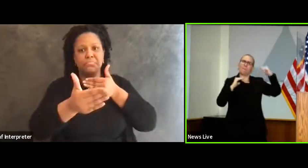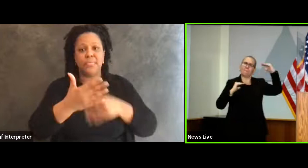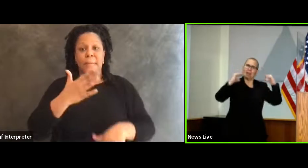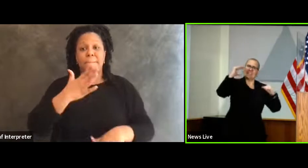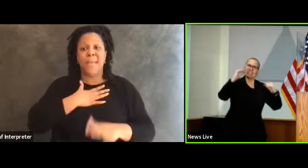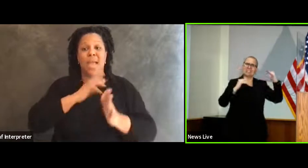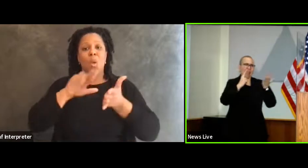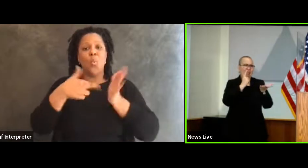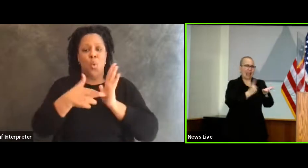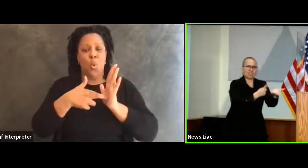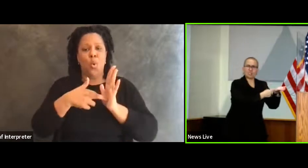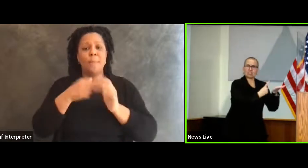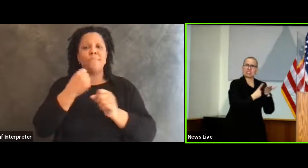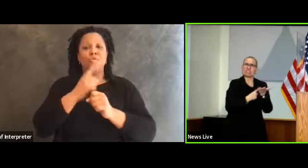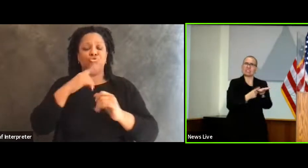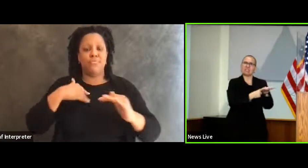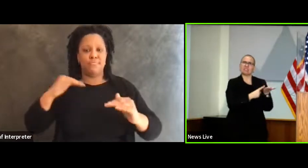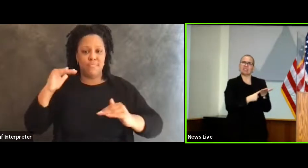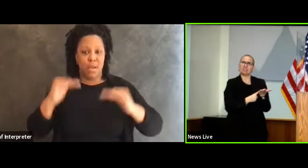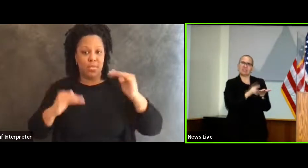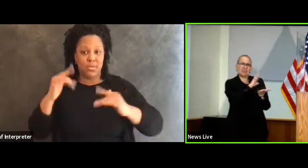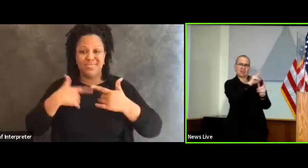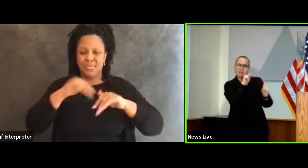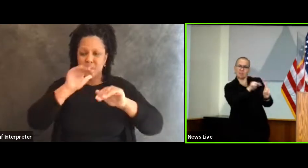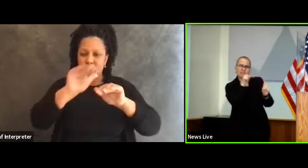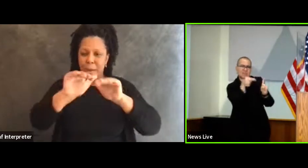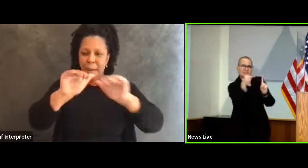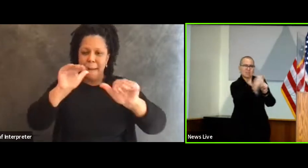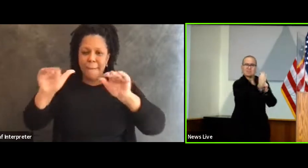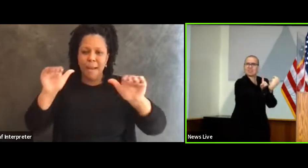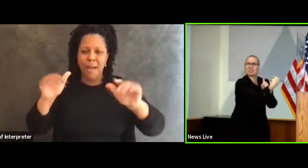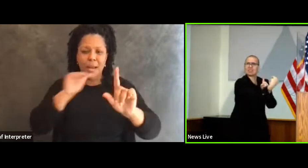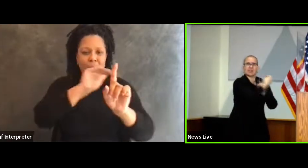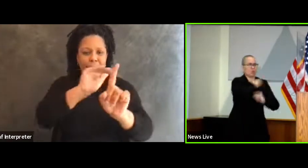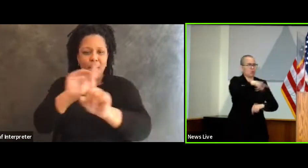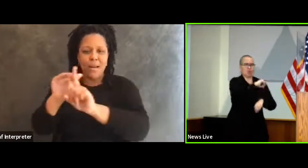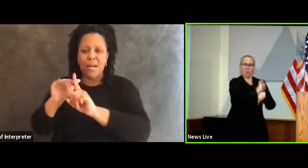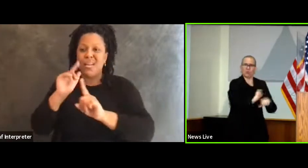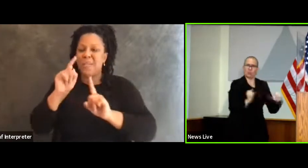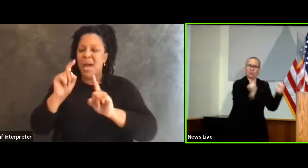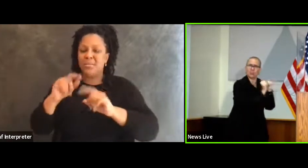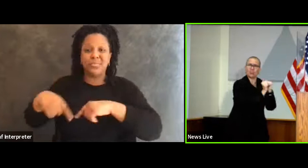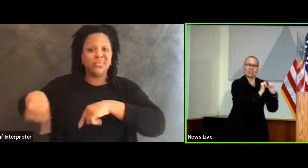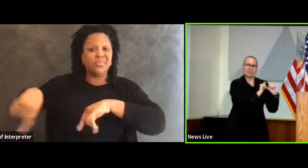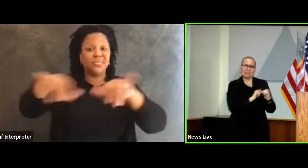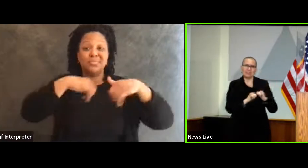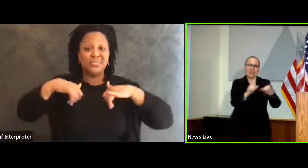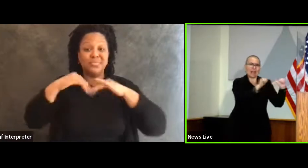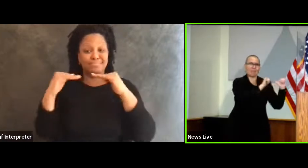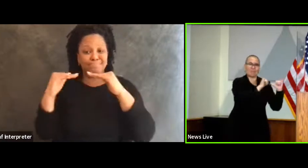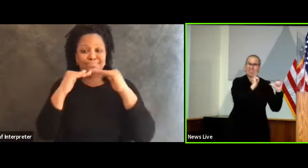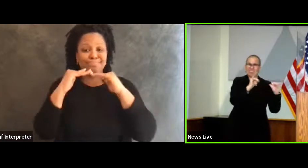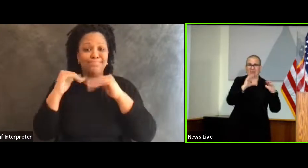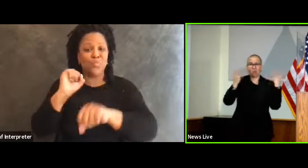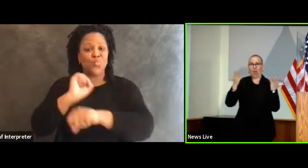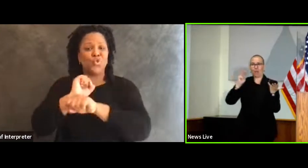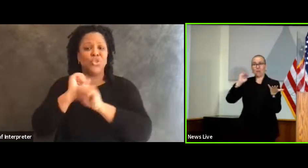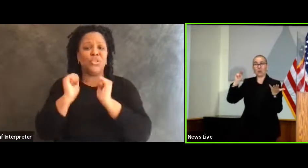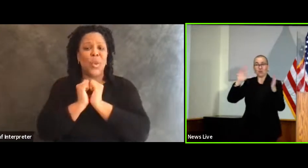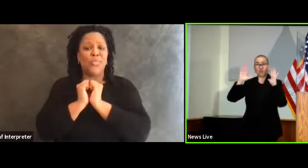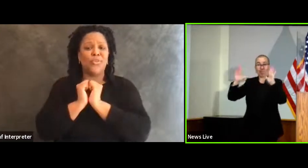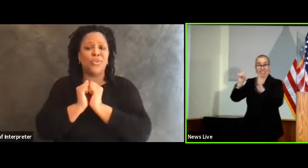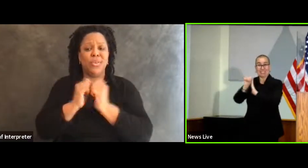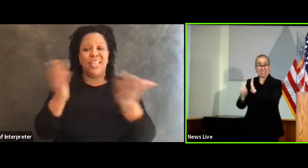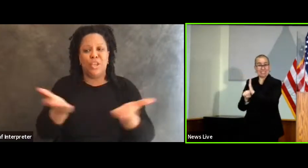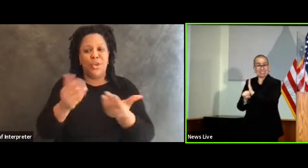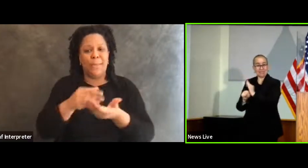remind everyone in attendance to unite and work together for the common good for the people of this great state of Minnesota. I'm confident under